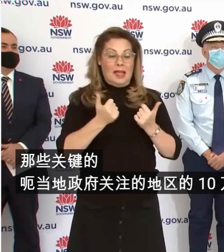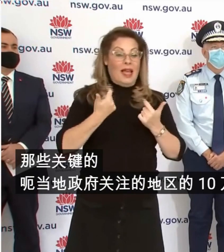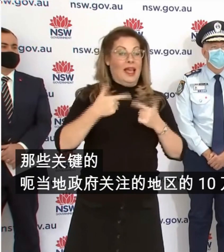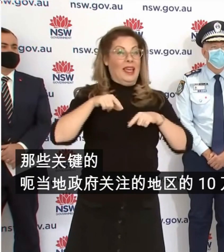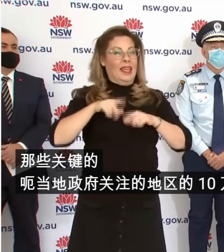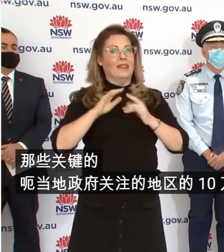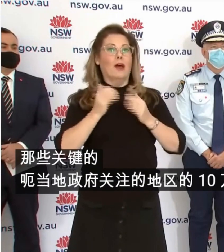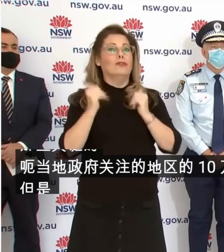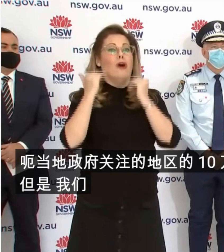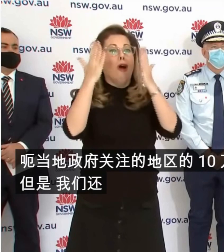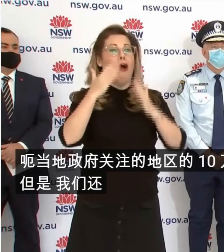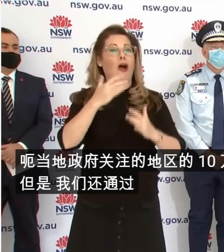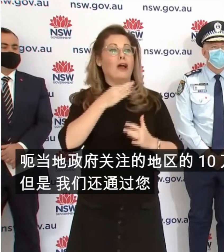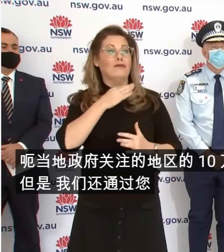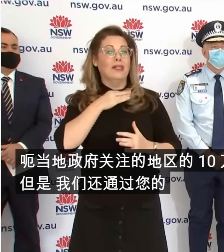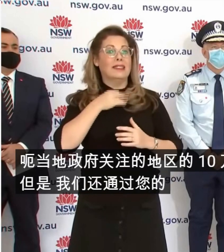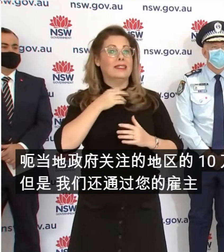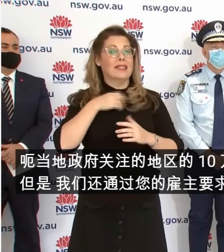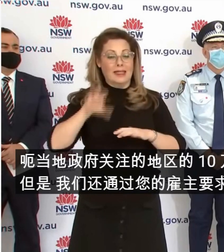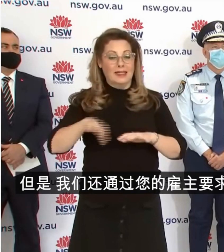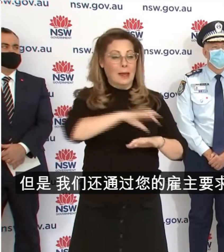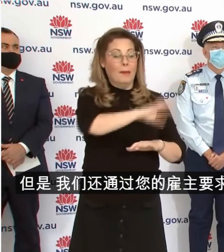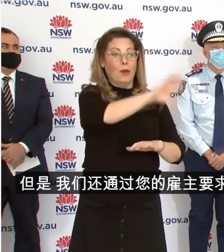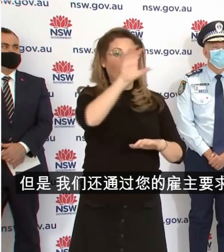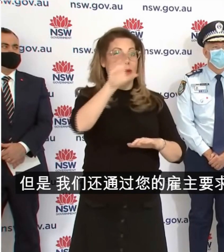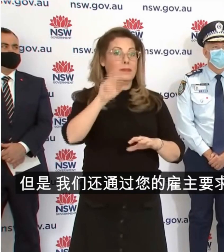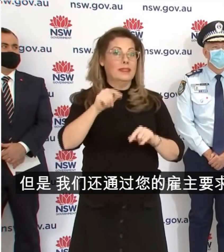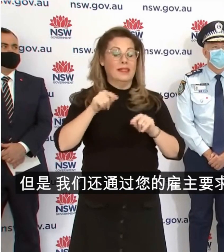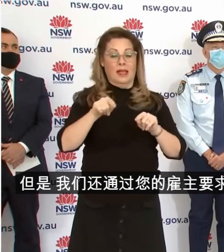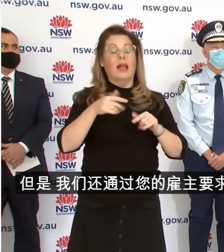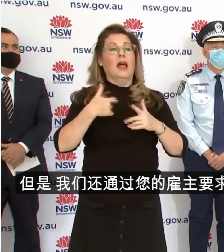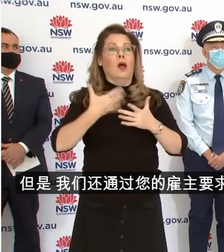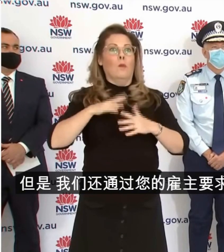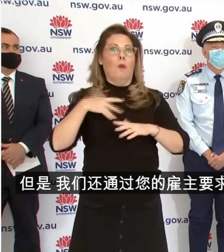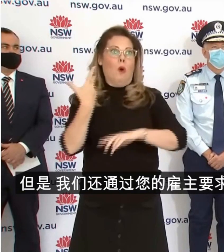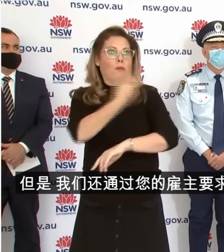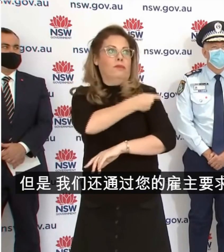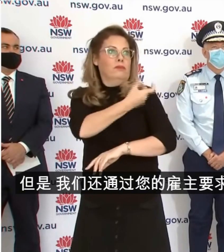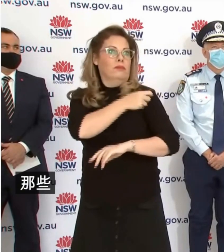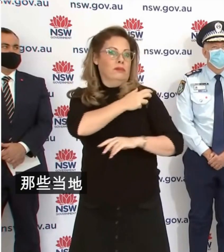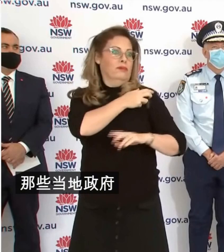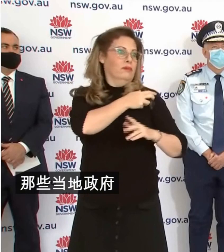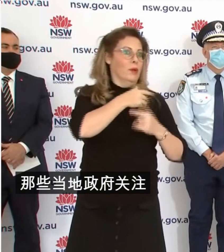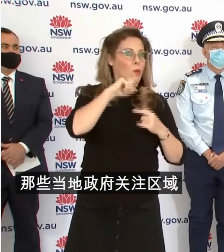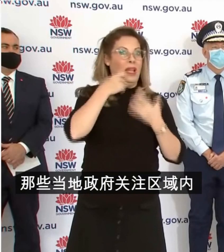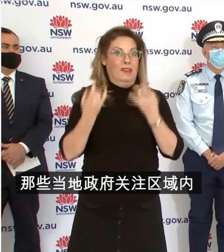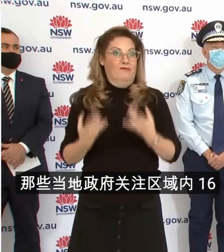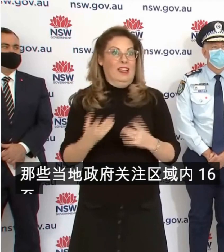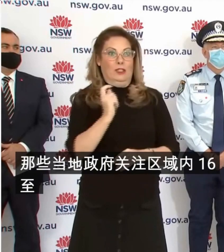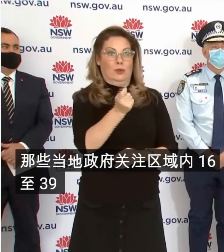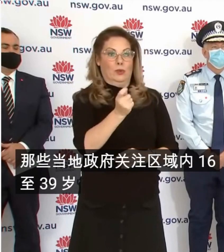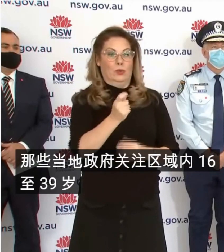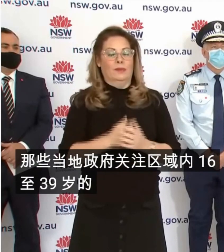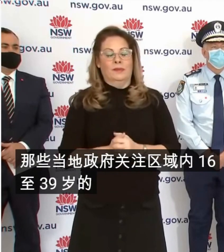of concern. But we're also asking everybody who's between the ages of 16 and 39 in those local government areas